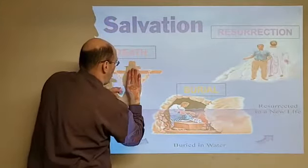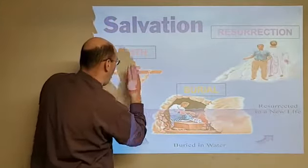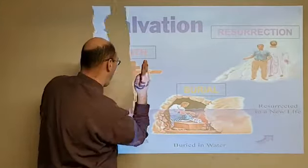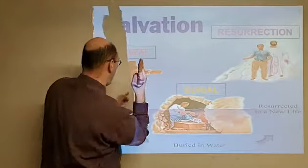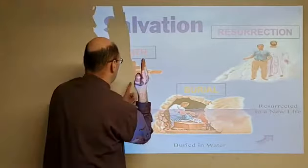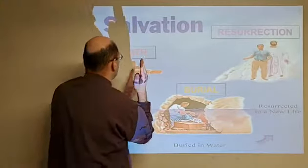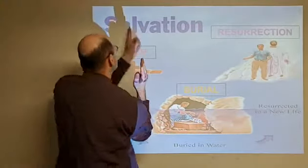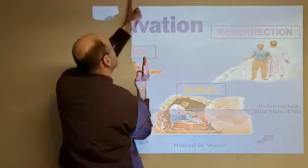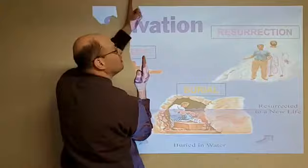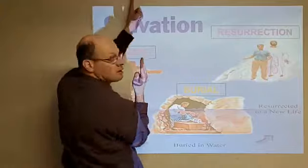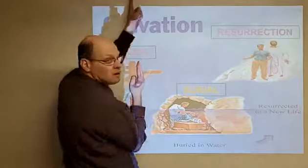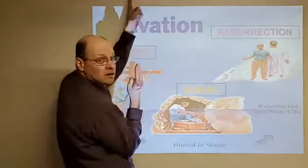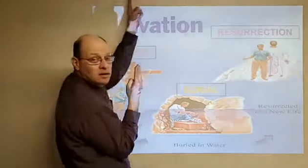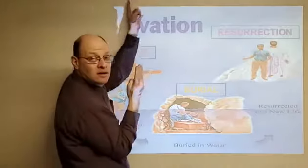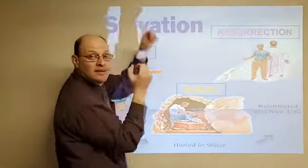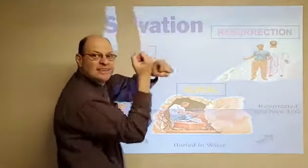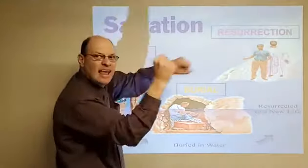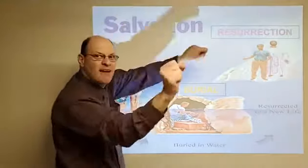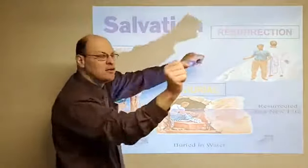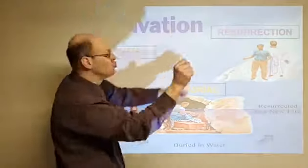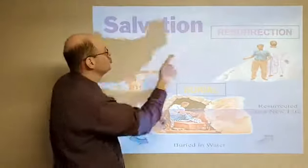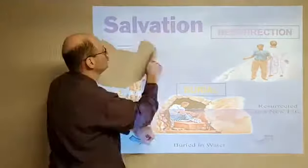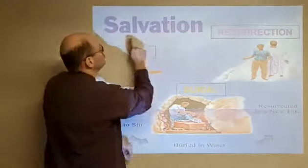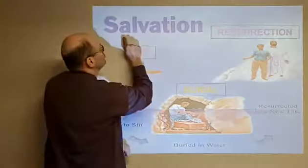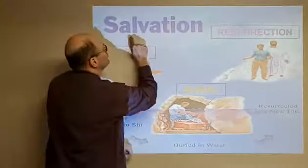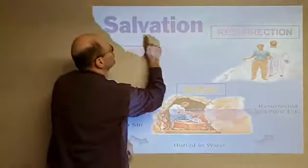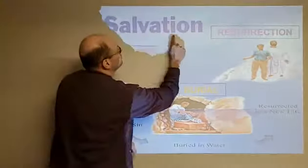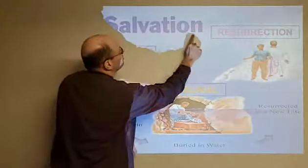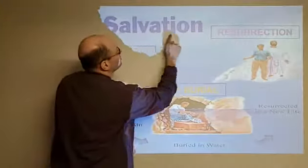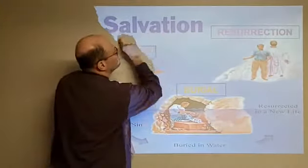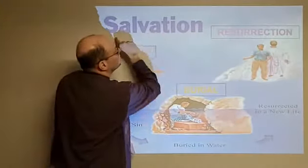I die out he opens up that door to salvation for me